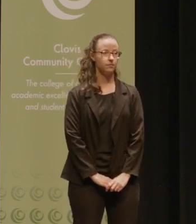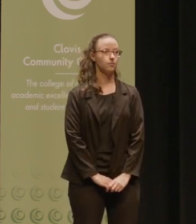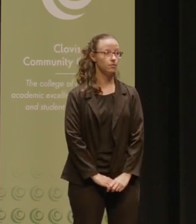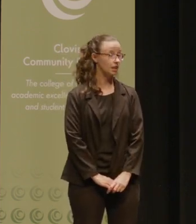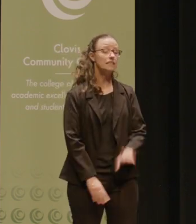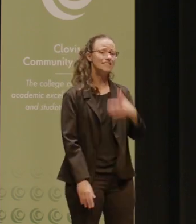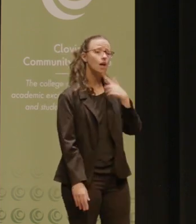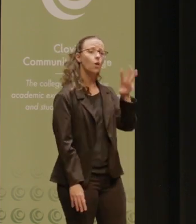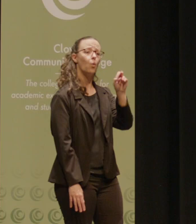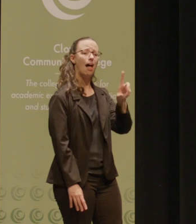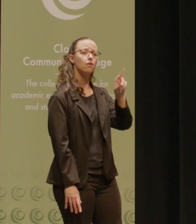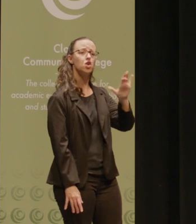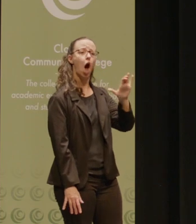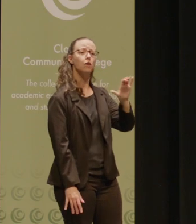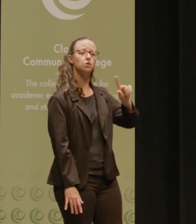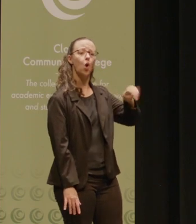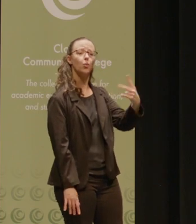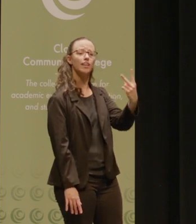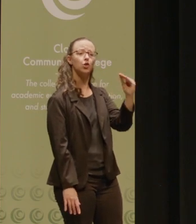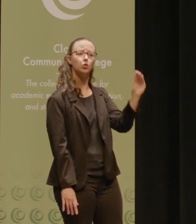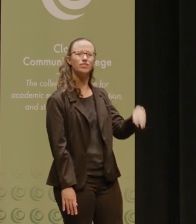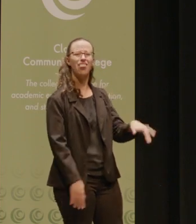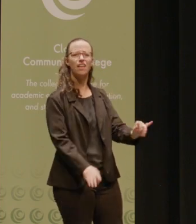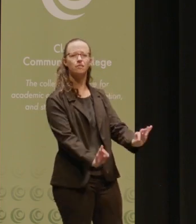Well, Doc, it's only 2%. That really doesn't matter.